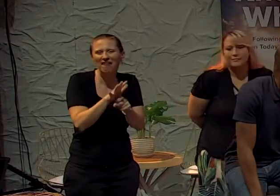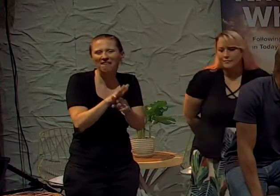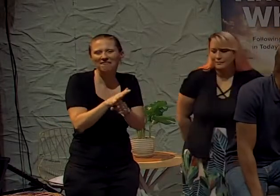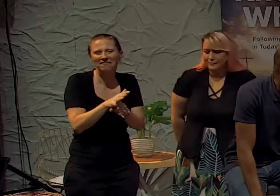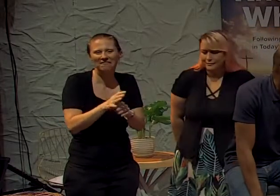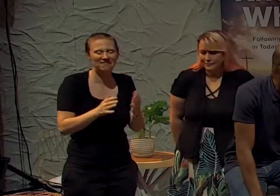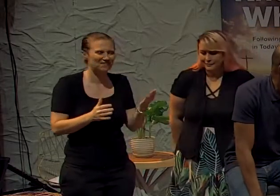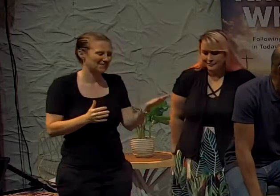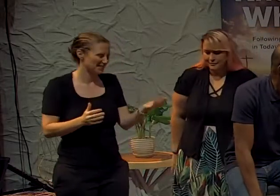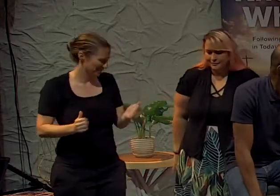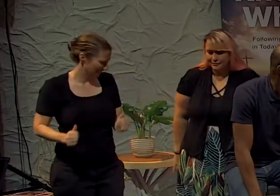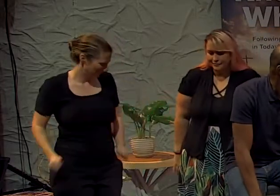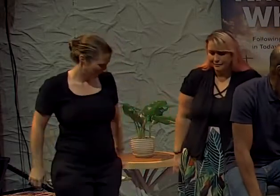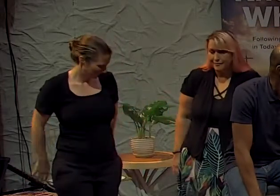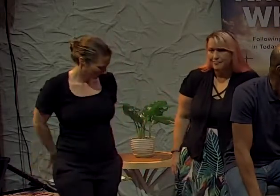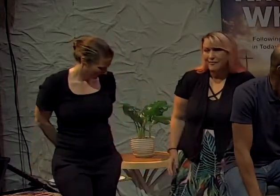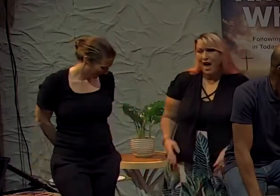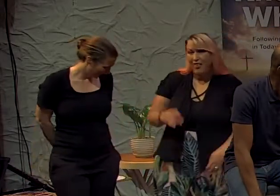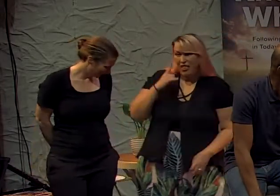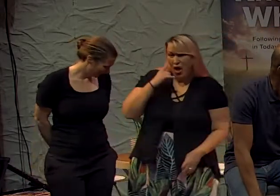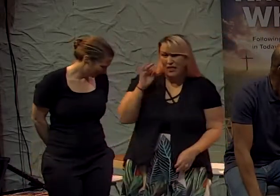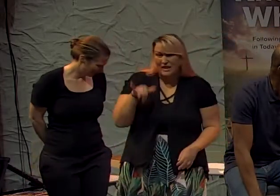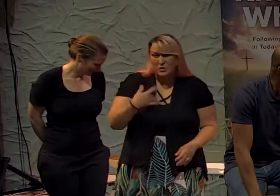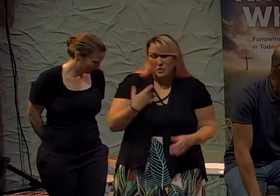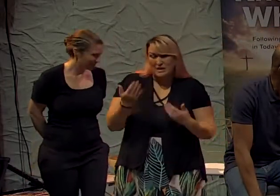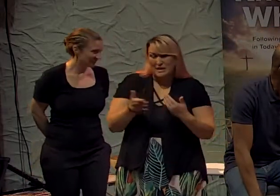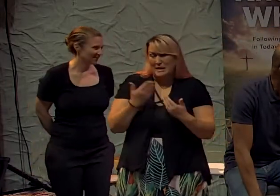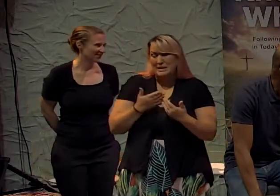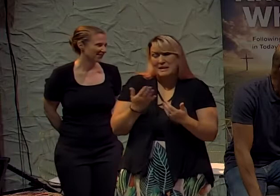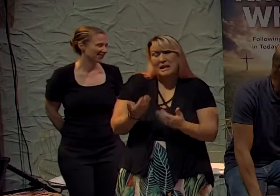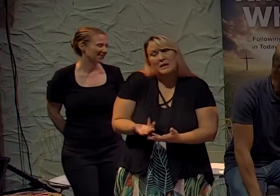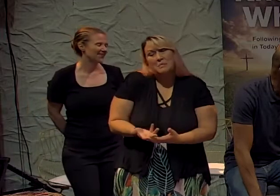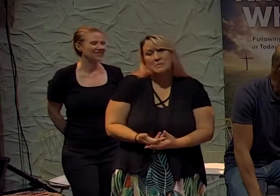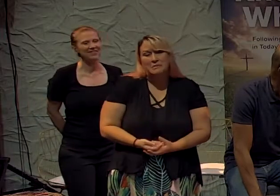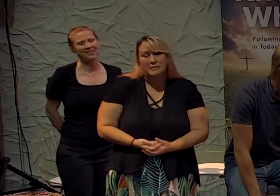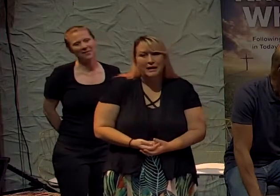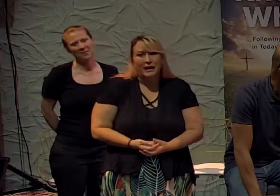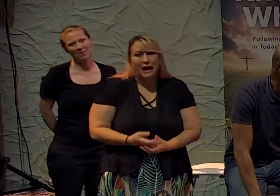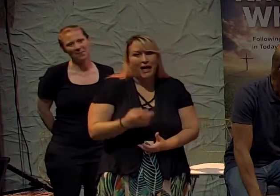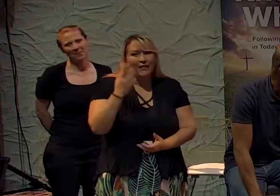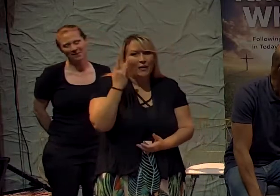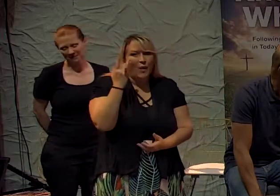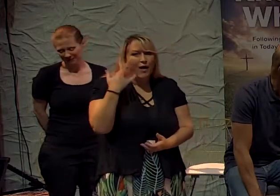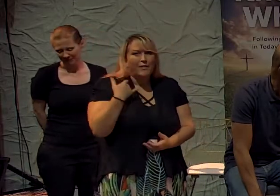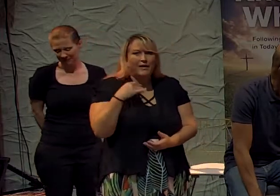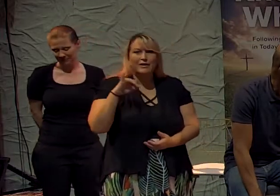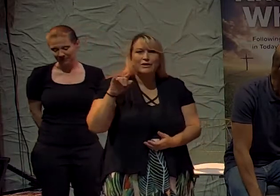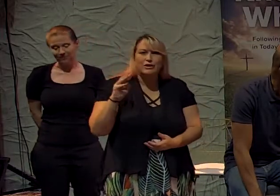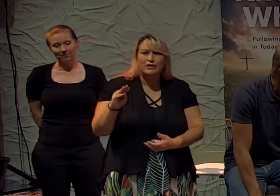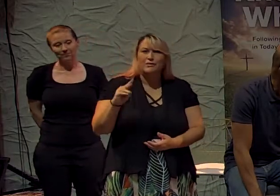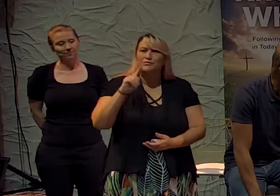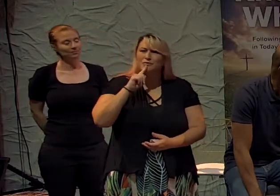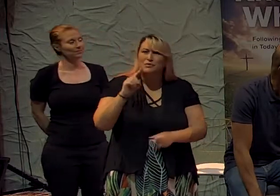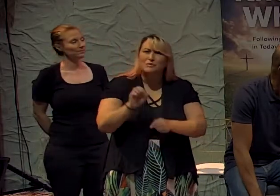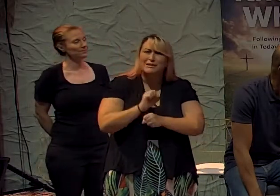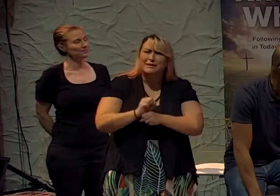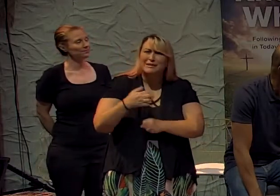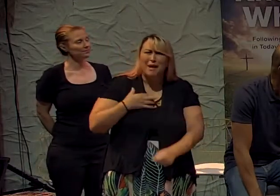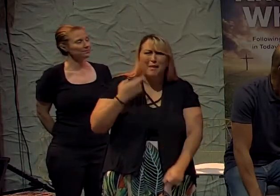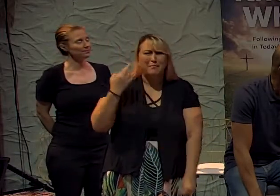It's funny, I thought this was an easy one. I don't know why, but I think because Jim is truly my best friend in the